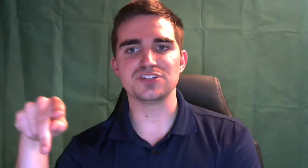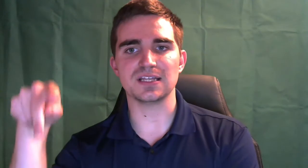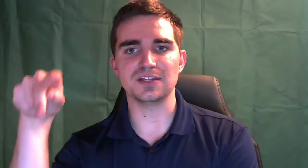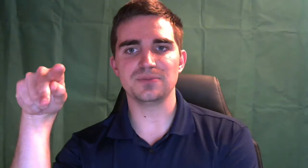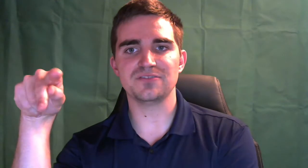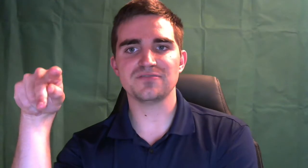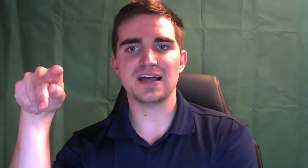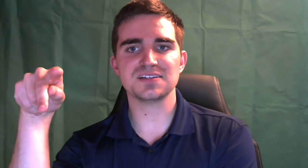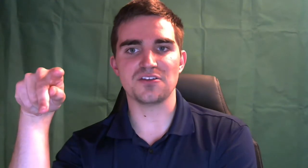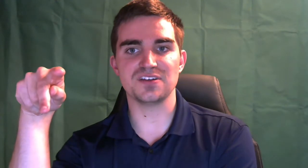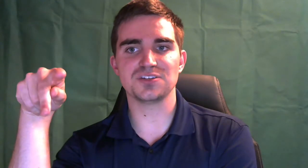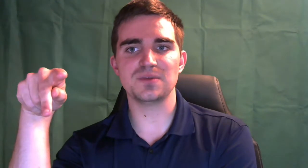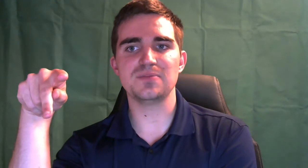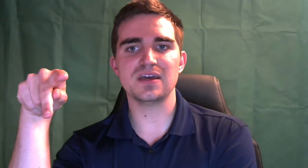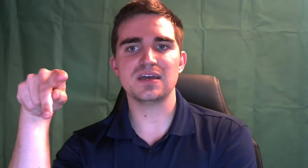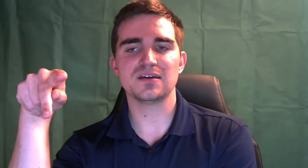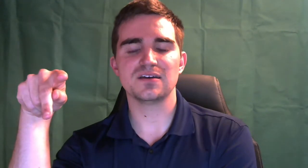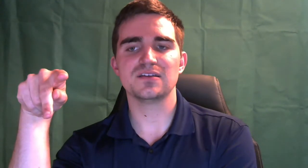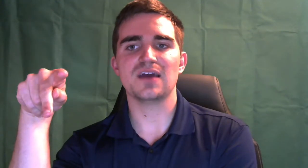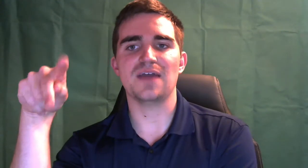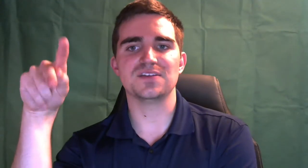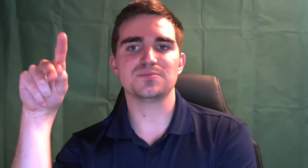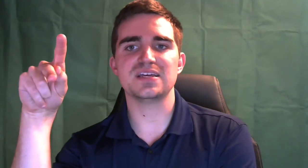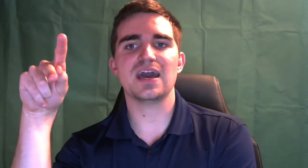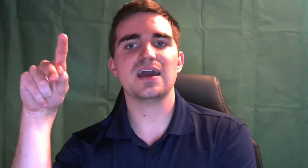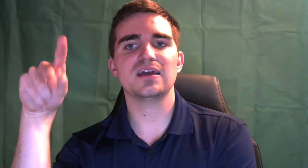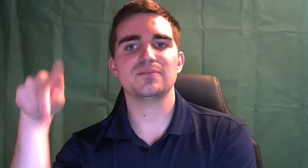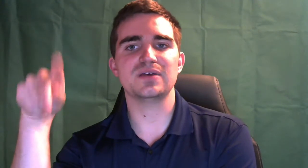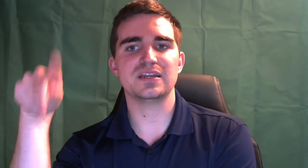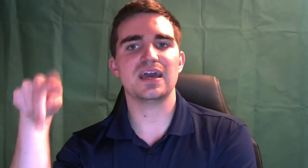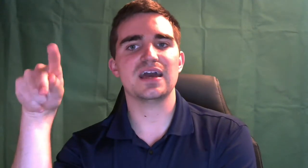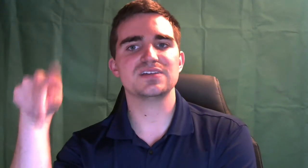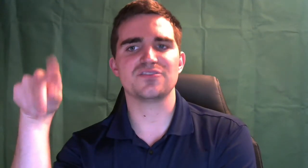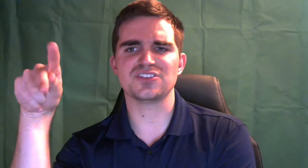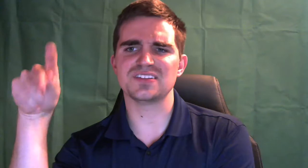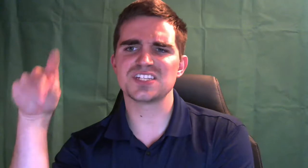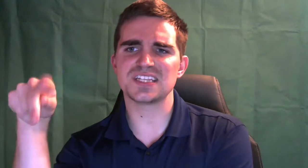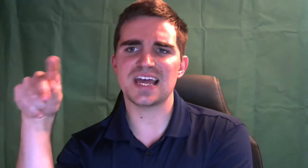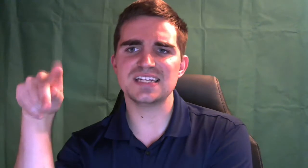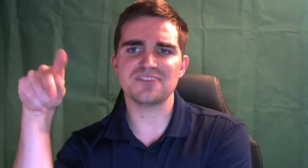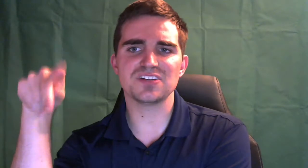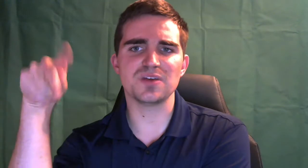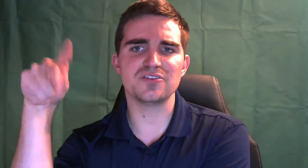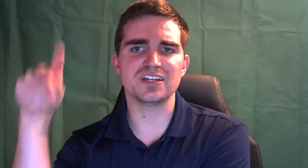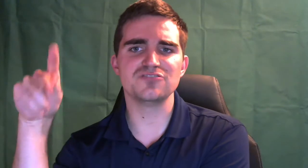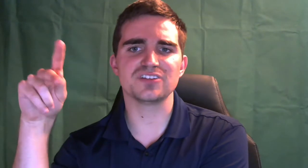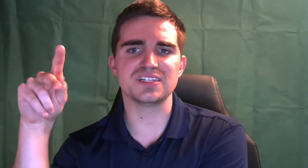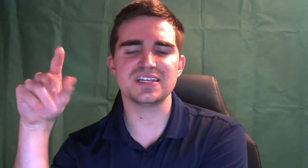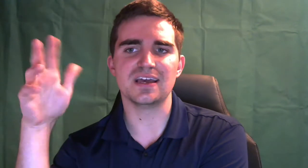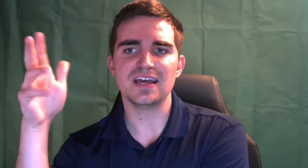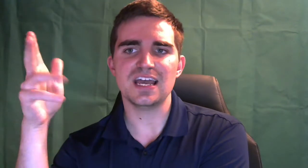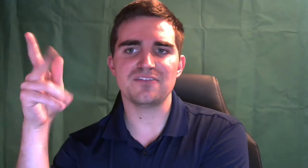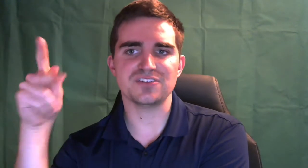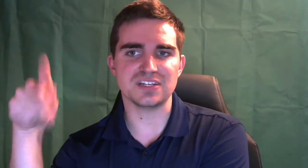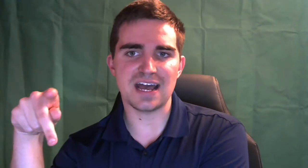little bit of a flex, so this will be P, and this will be K, P and K. So there's a slight difference, but you can usually see if there's a down,